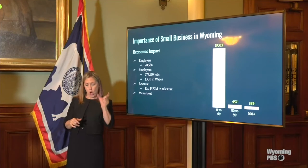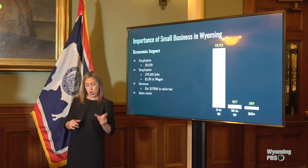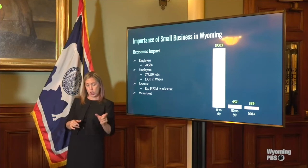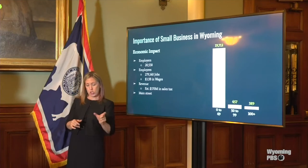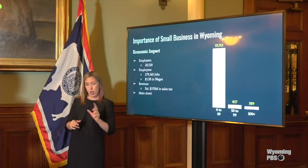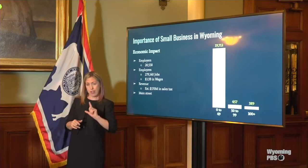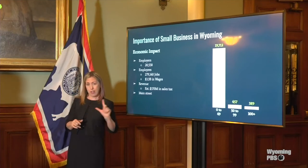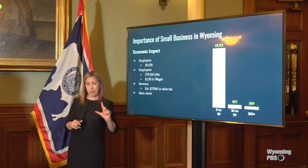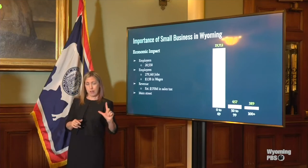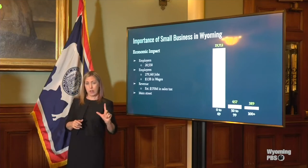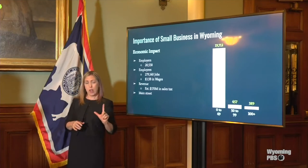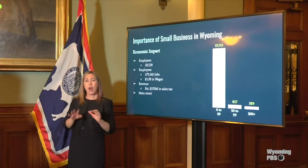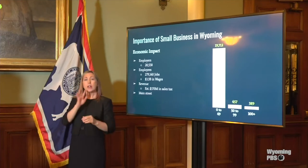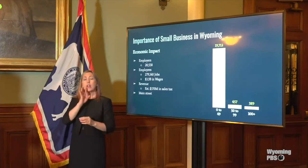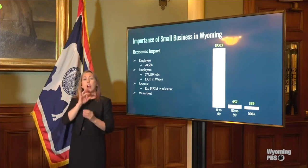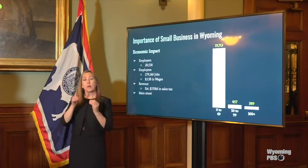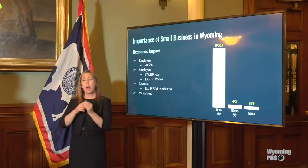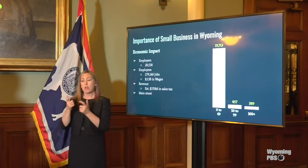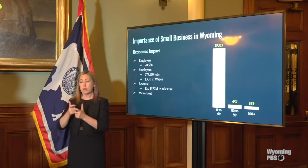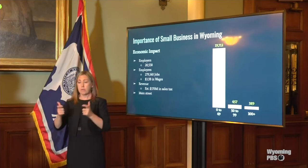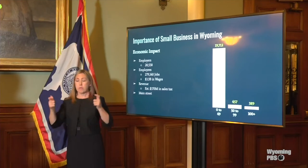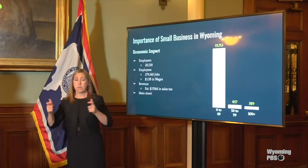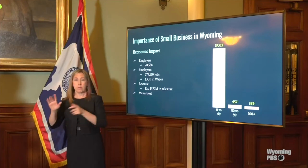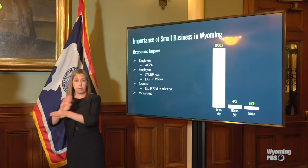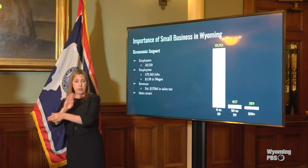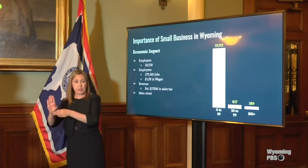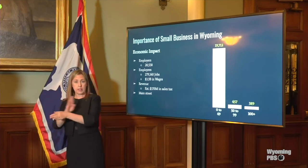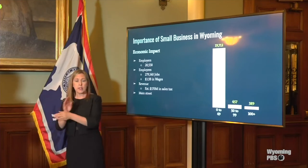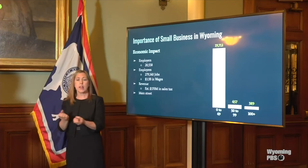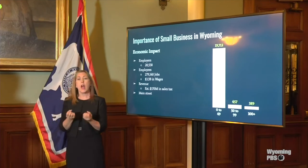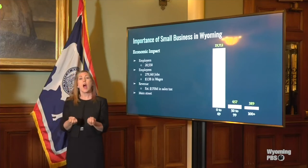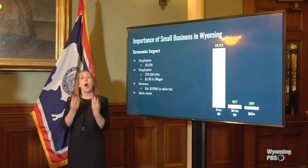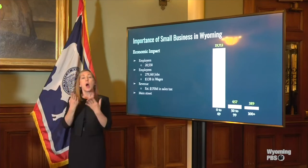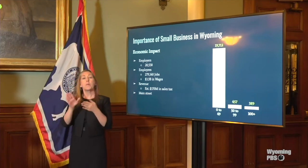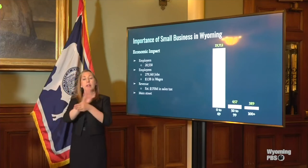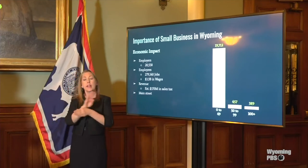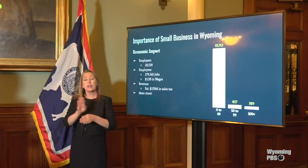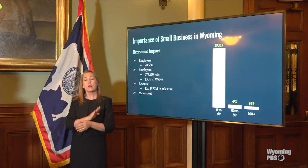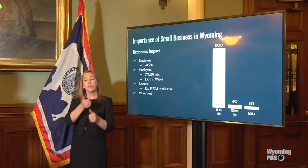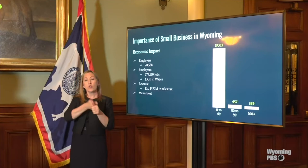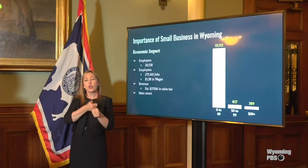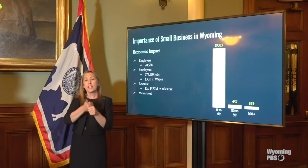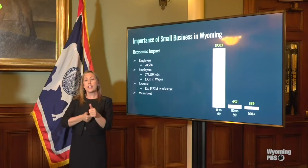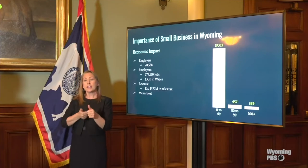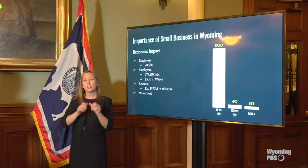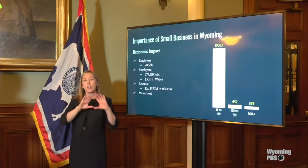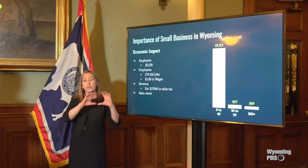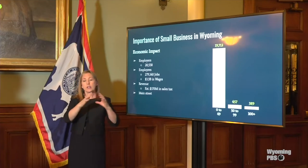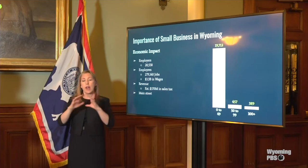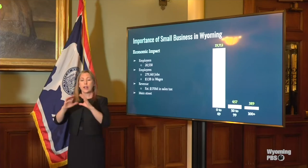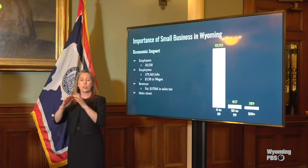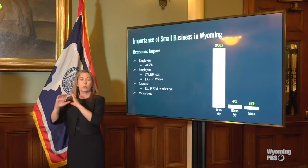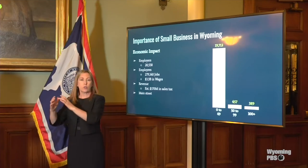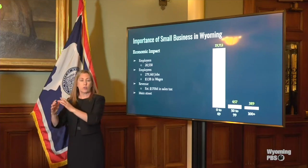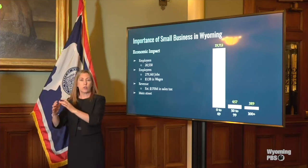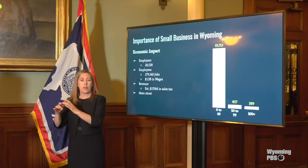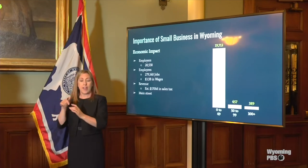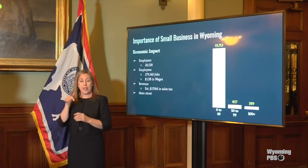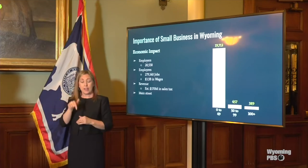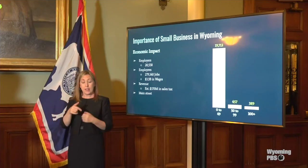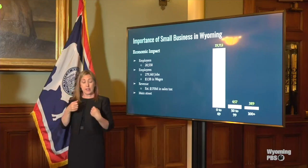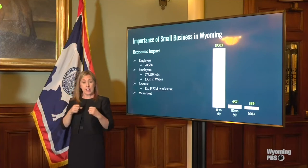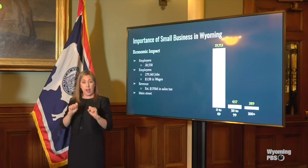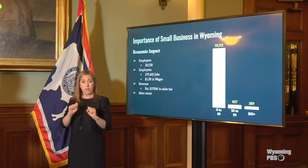the size of our industries and the number of industries that we have for each sector. This effort would